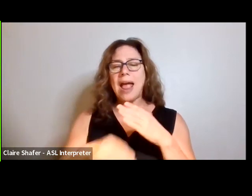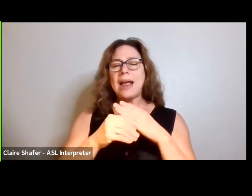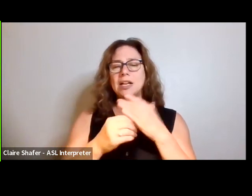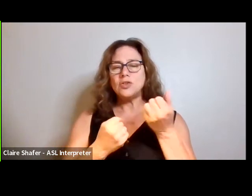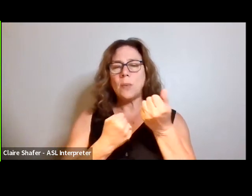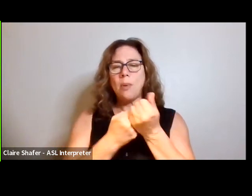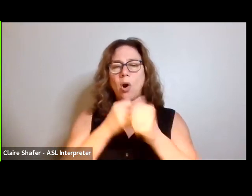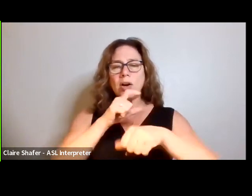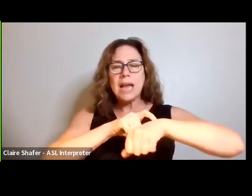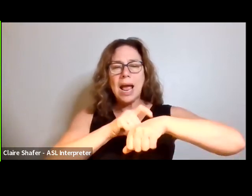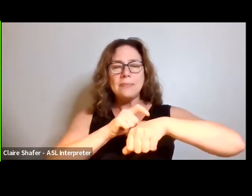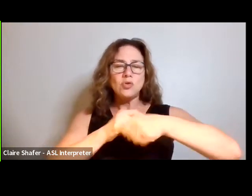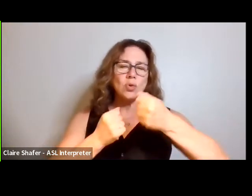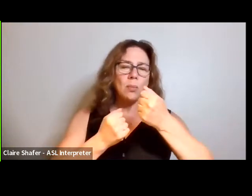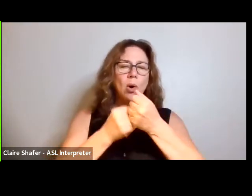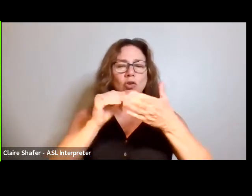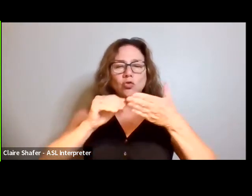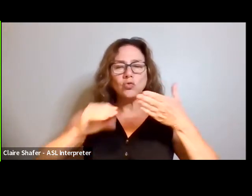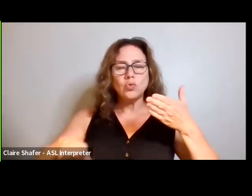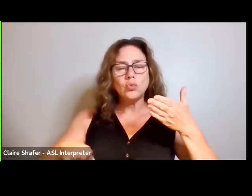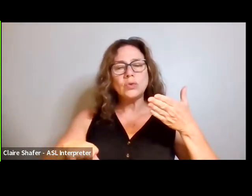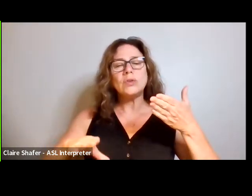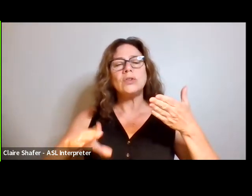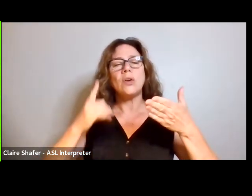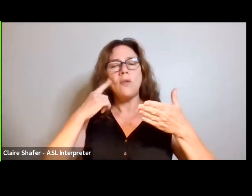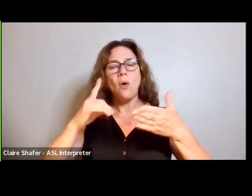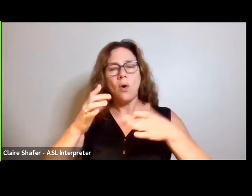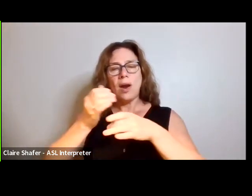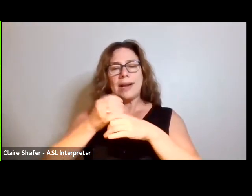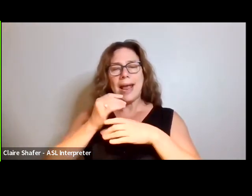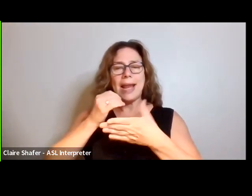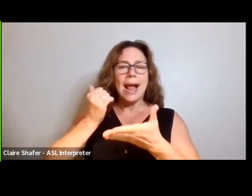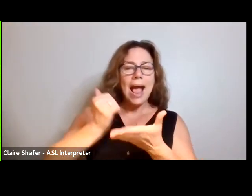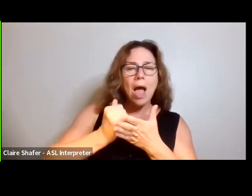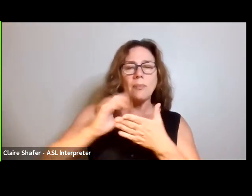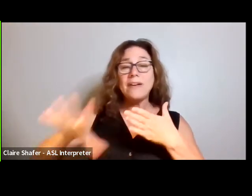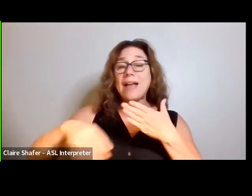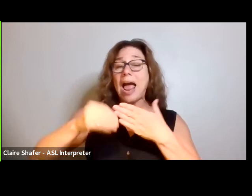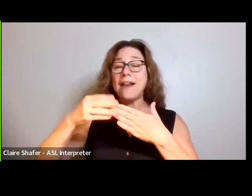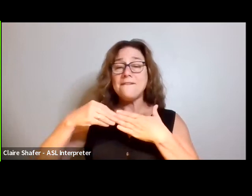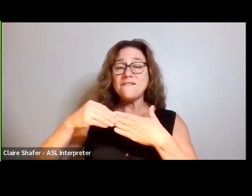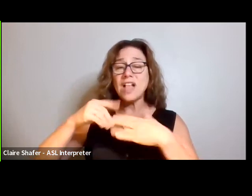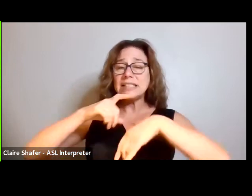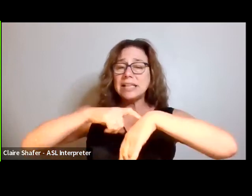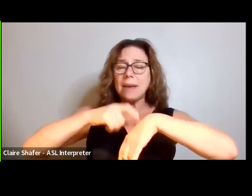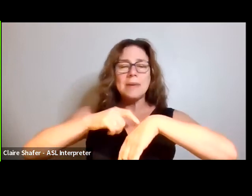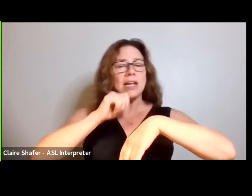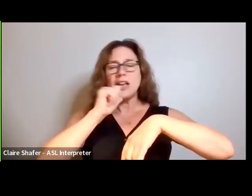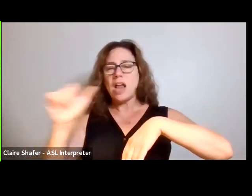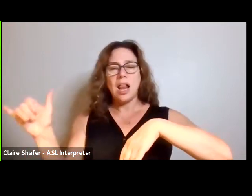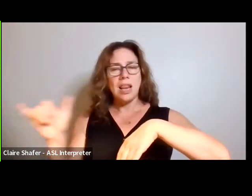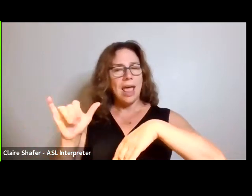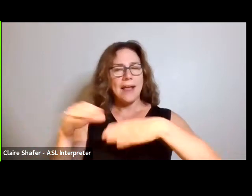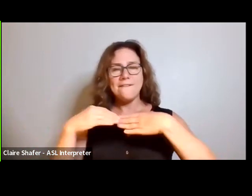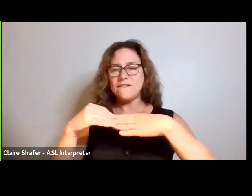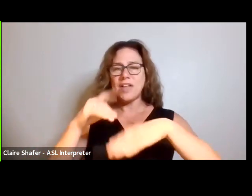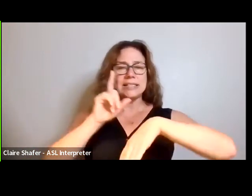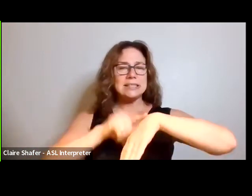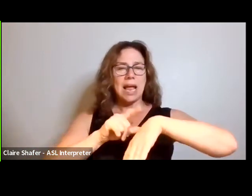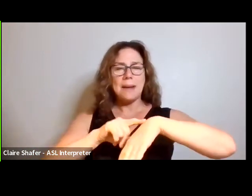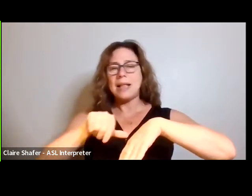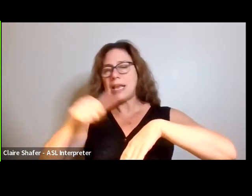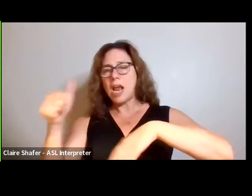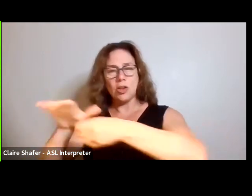time to support the students as far as getting help. And we've added flex time, which is not like the flex times of the other sites. Sport time's more traditional